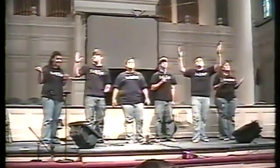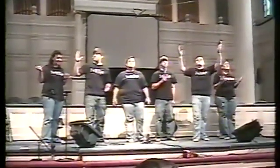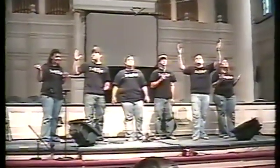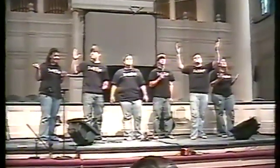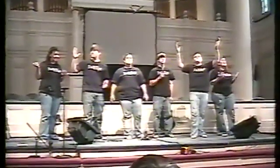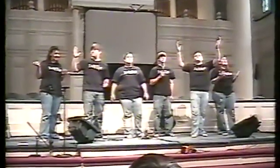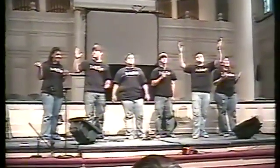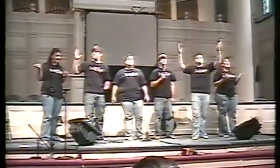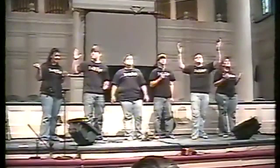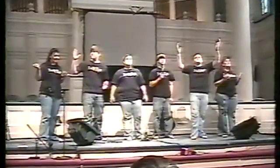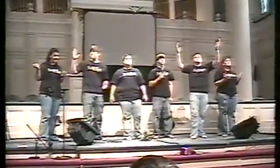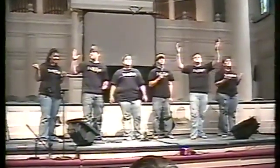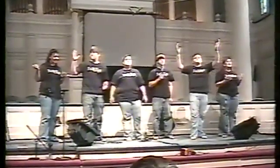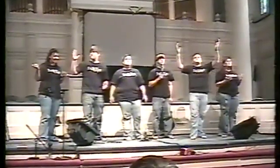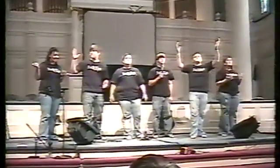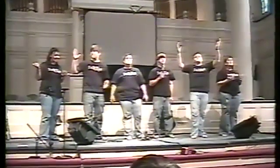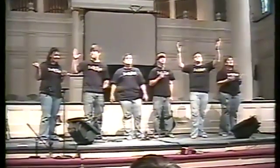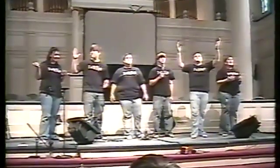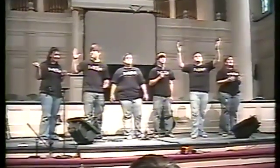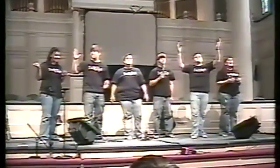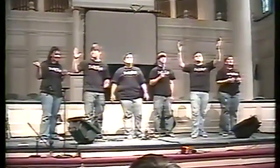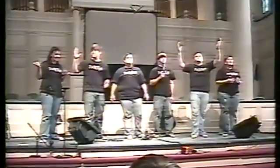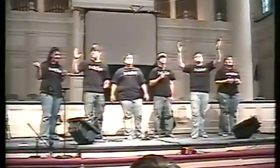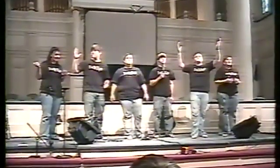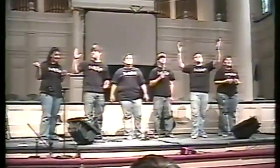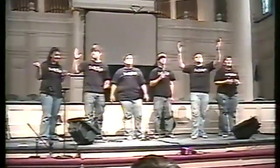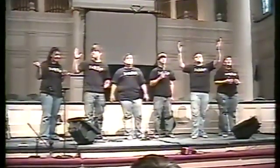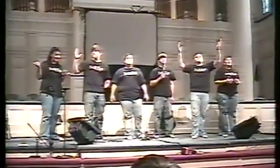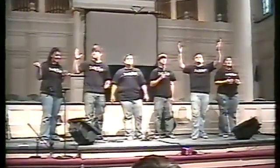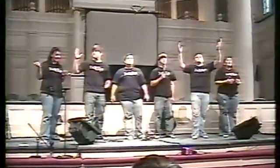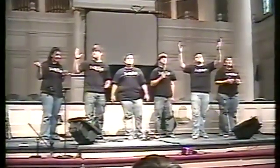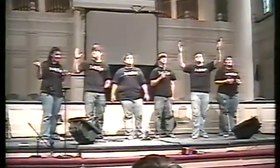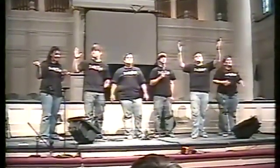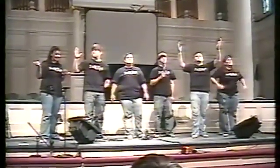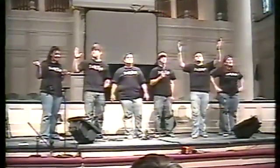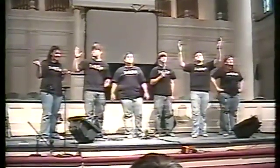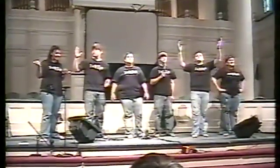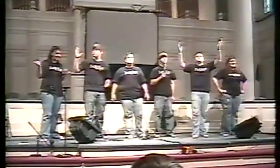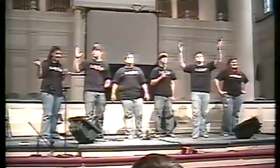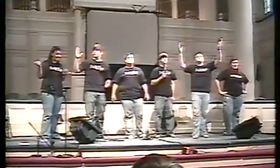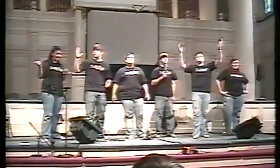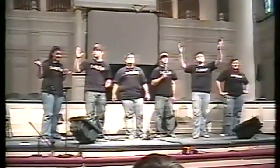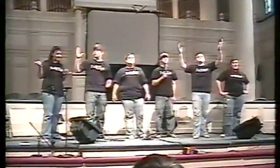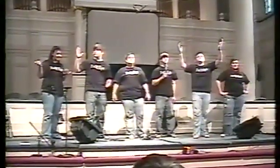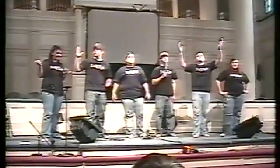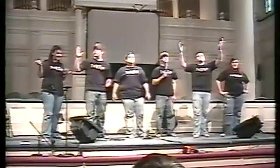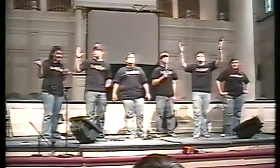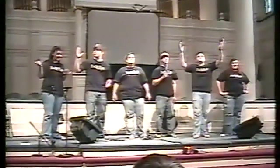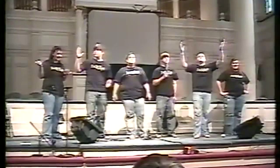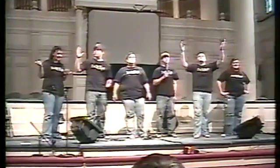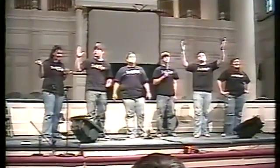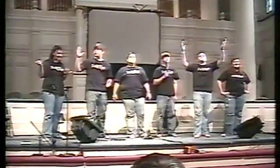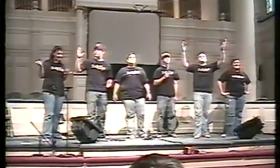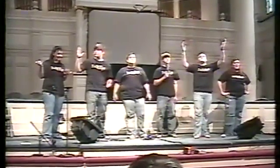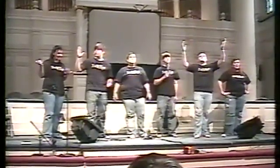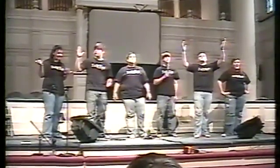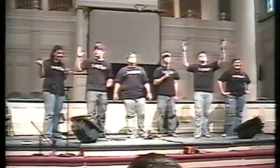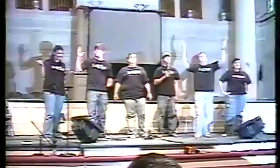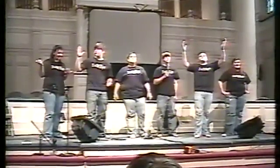moon, and all those people, and... Well, I just get downright claustrophobic. It's not wise to send